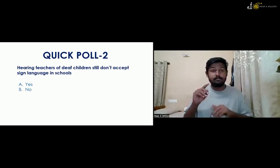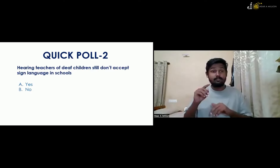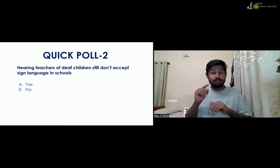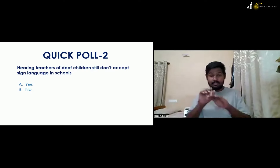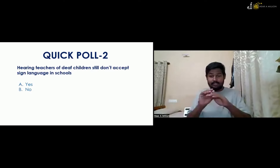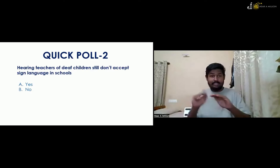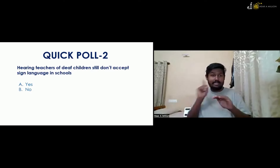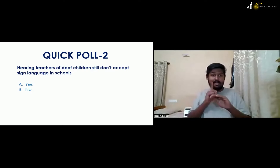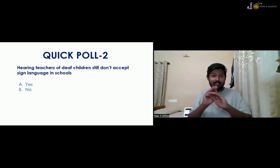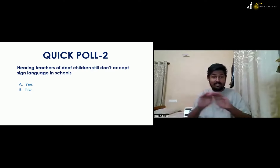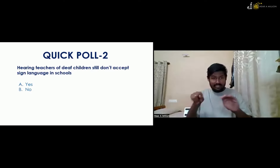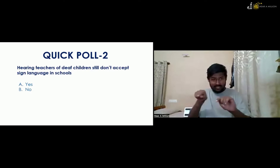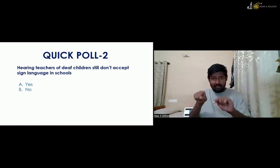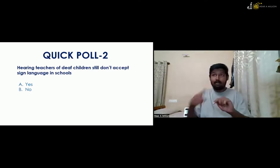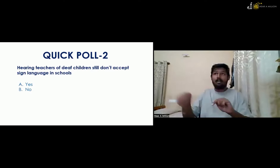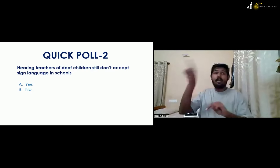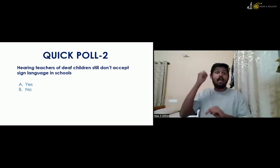poll questions.